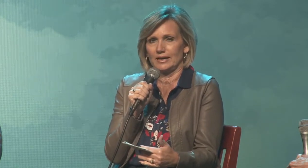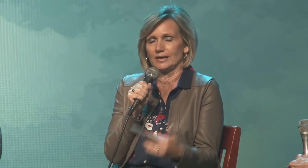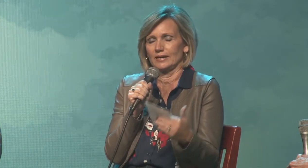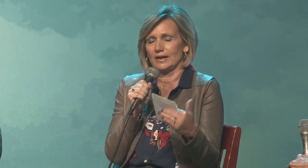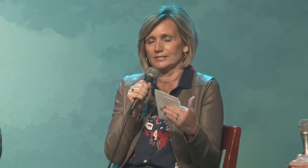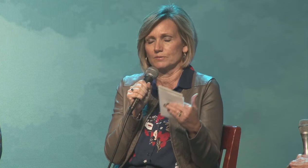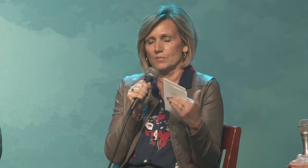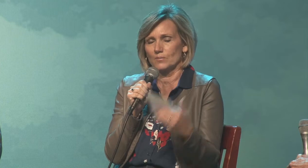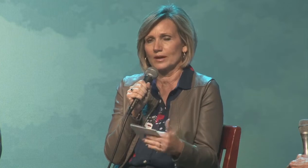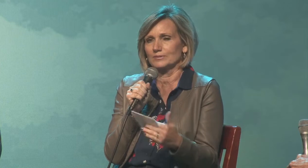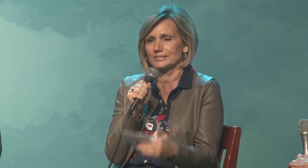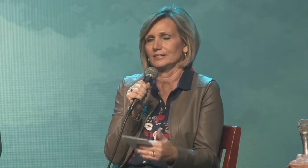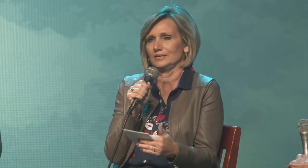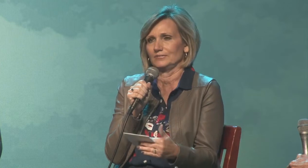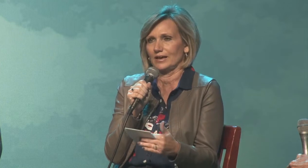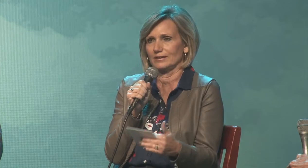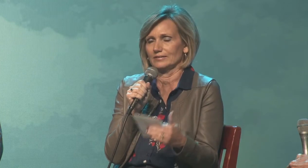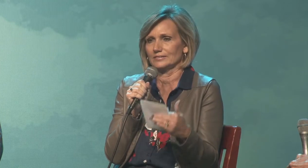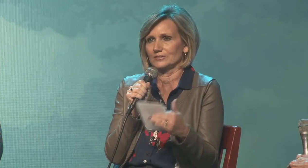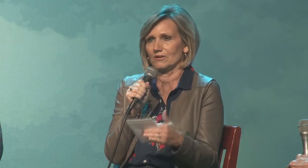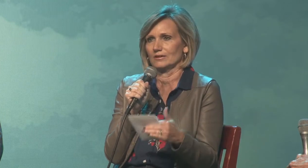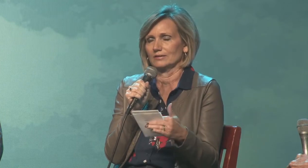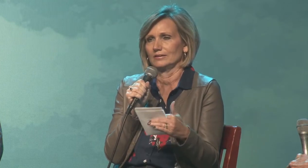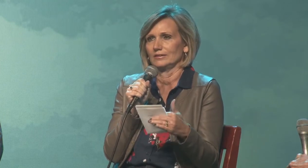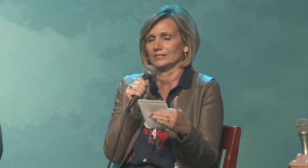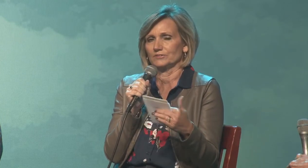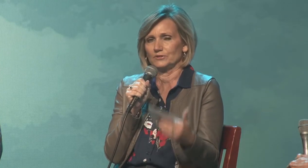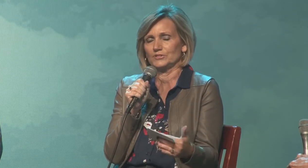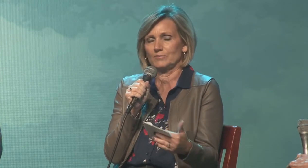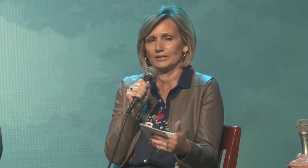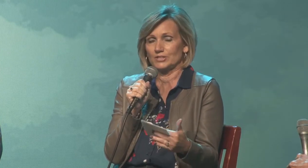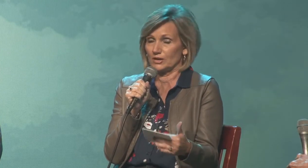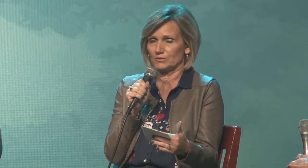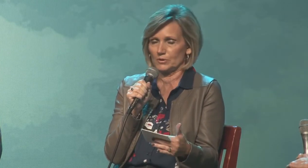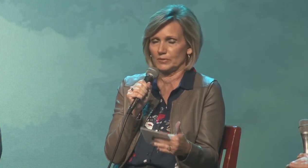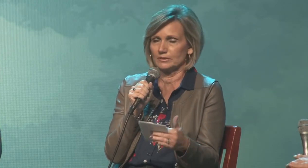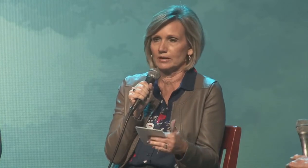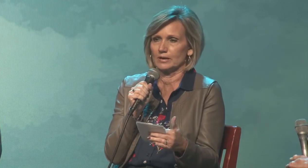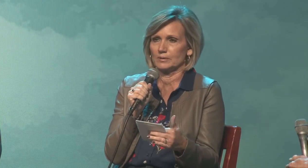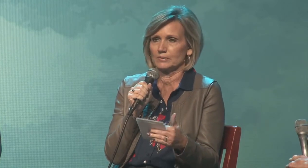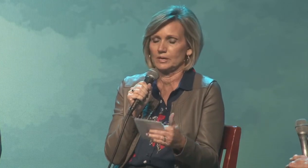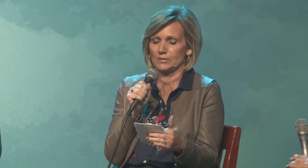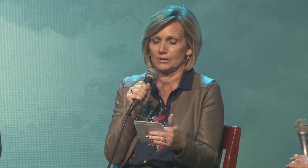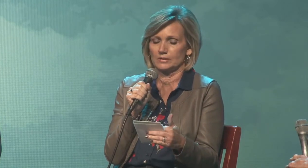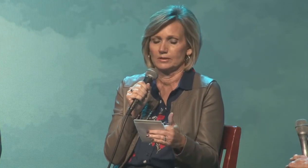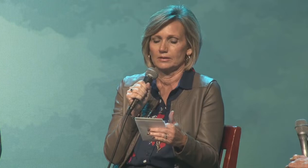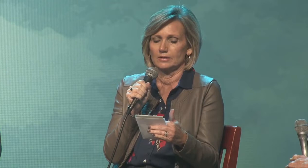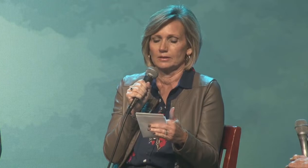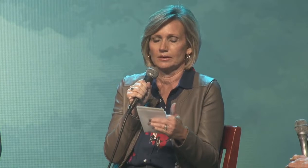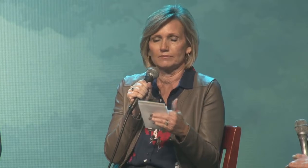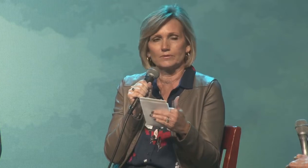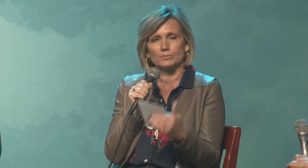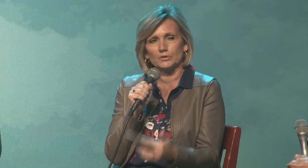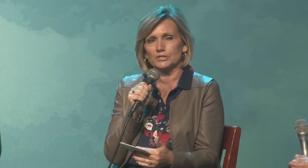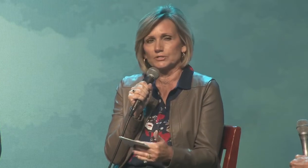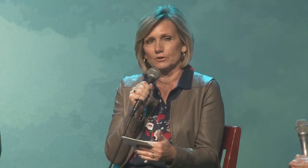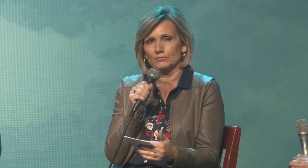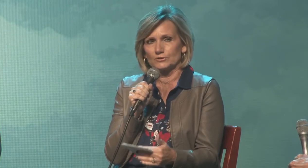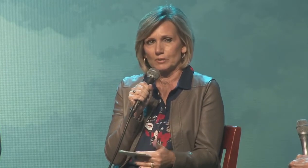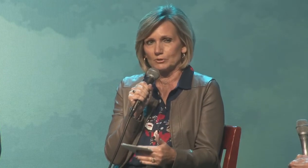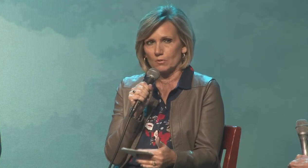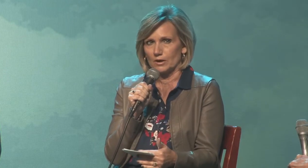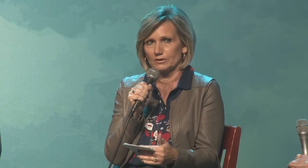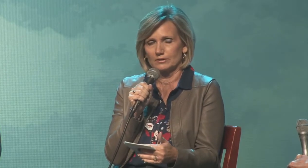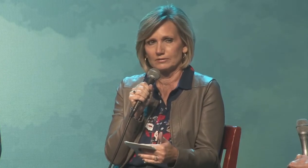intimately. And as the moment I was thinking of that, the song, it's a version by Josh Groban, came on, of A Bridge